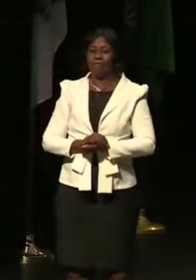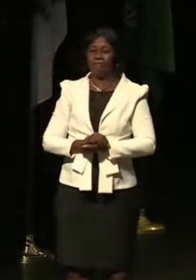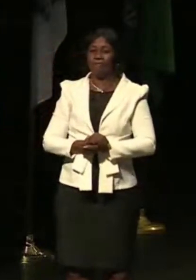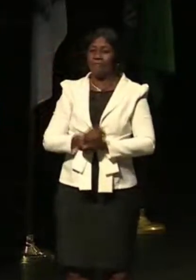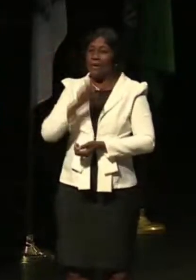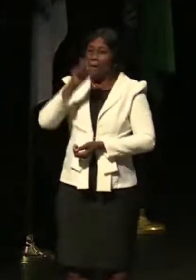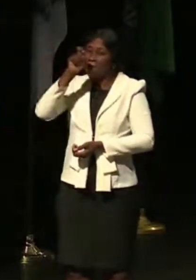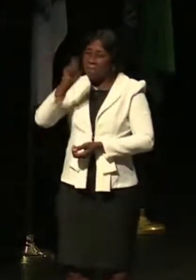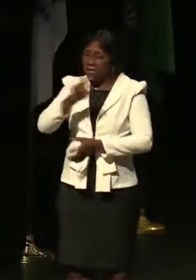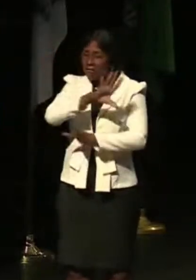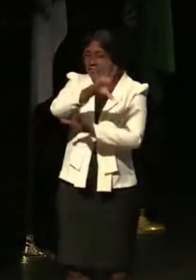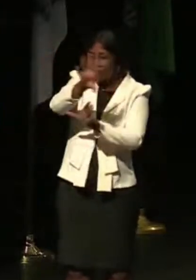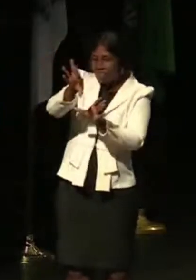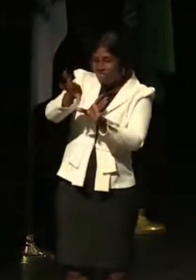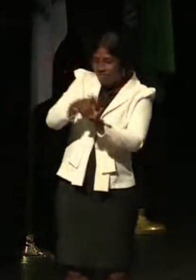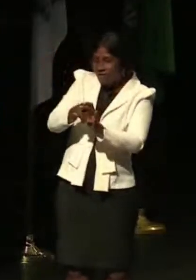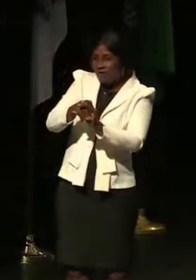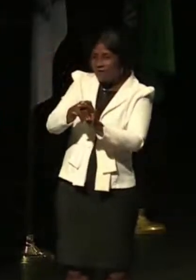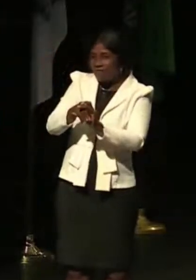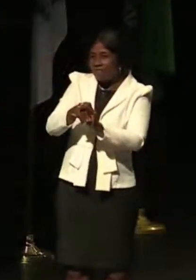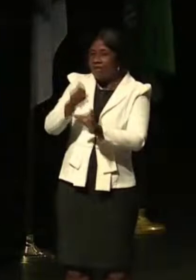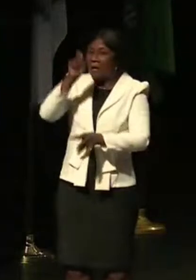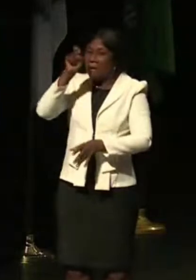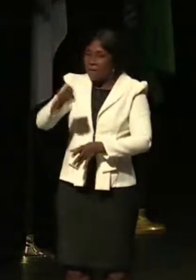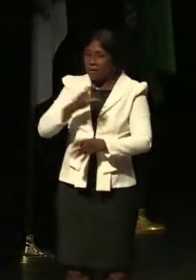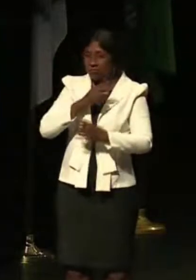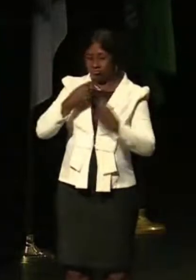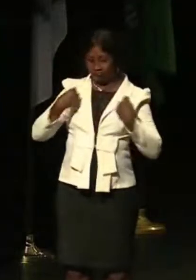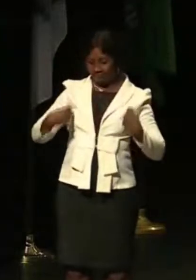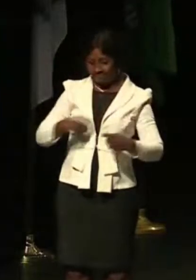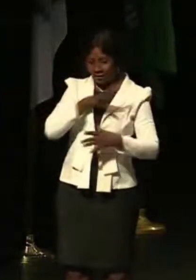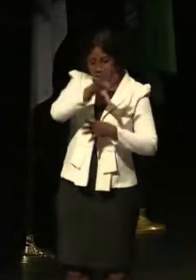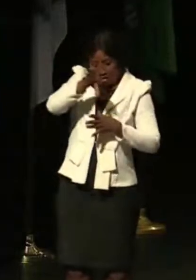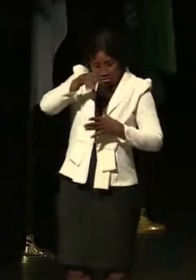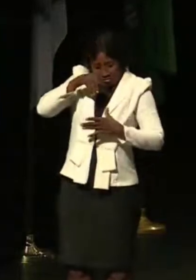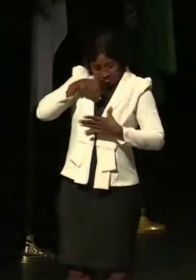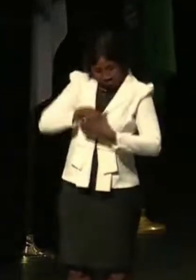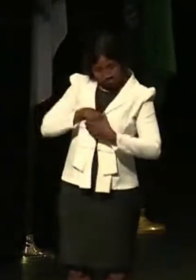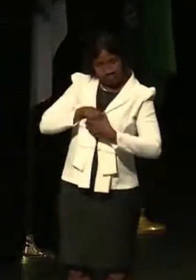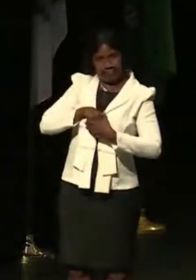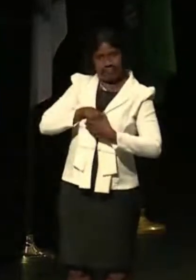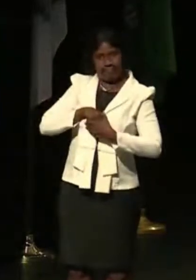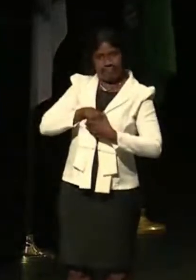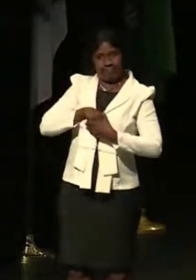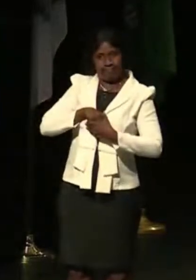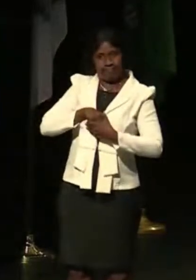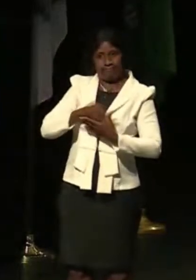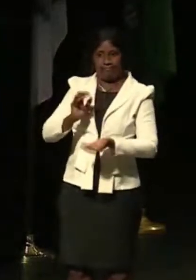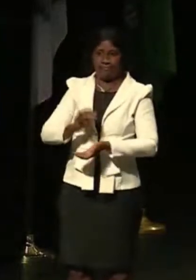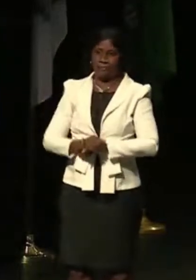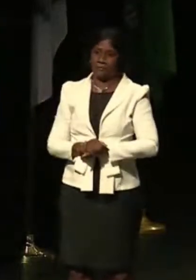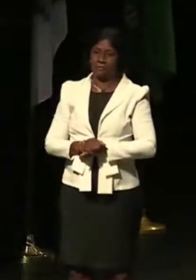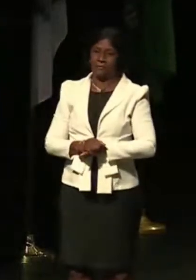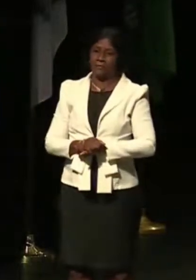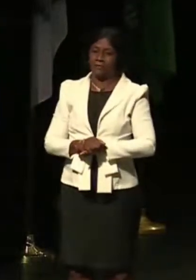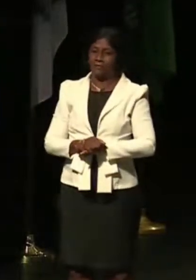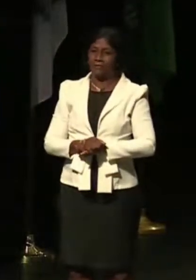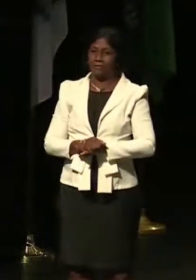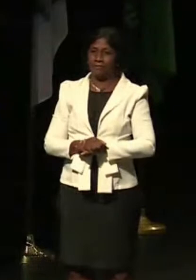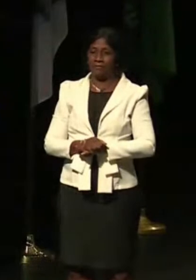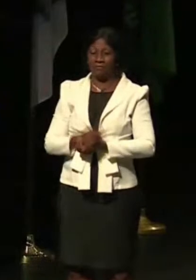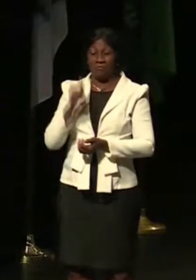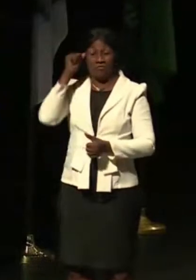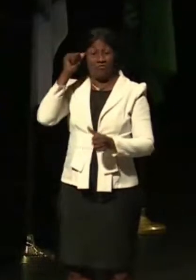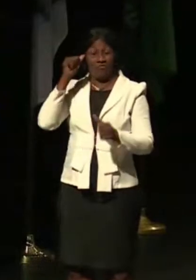we are to a place of true happiness. Remember what Einstein said, you can't